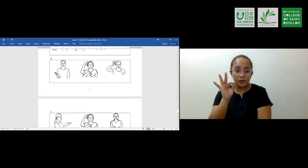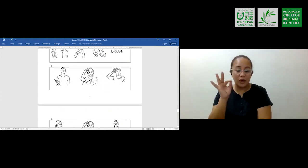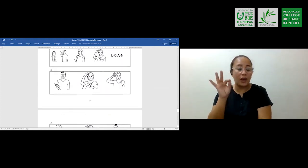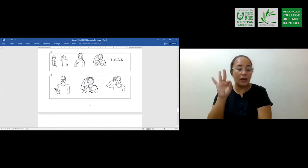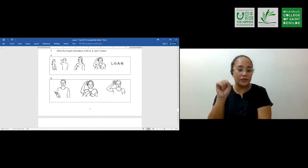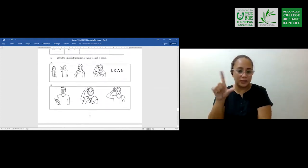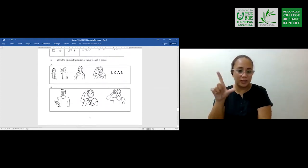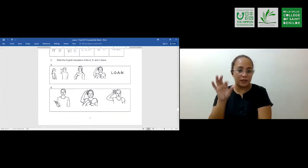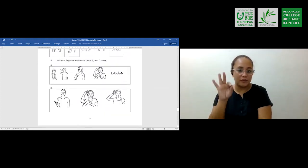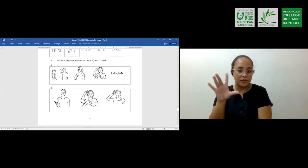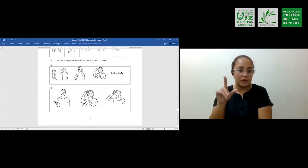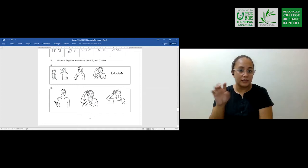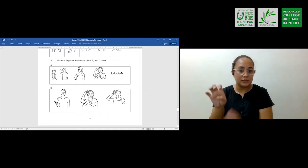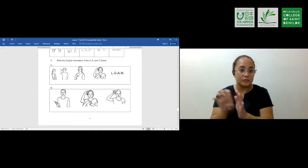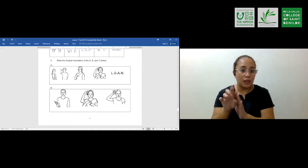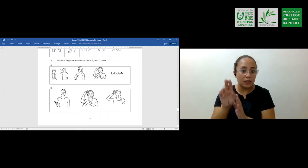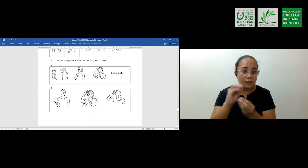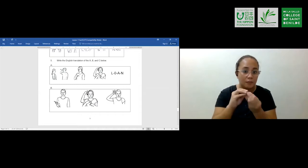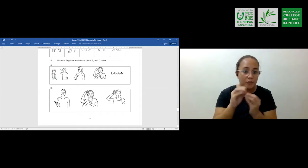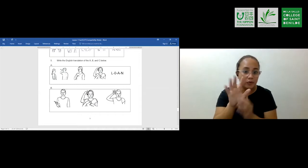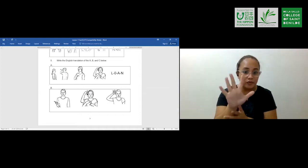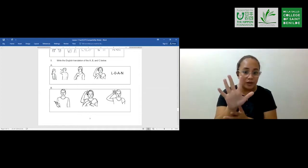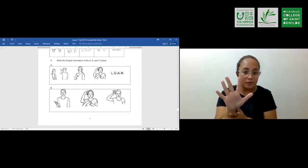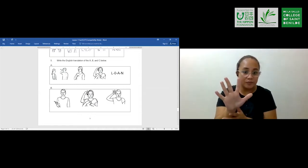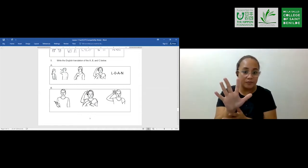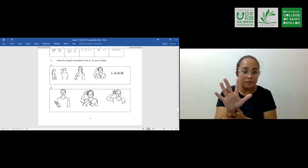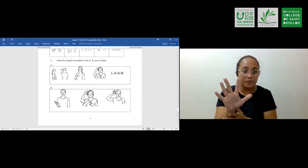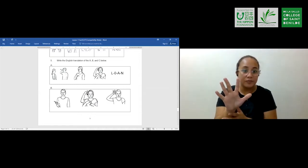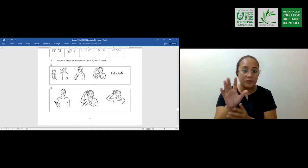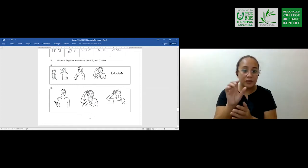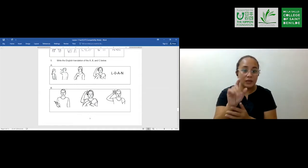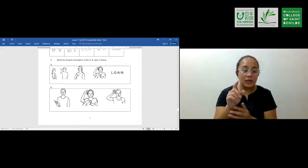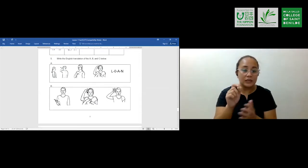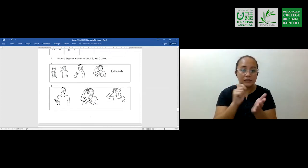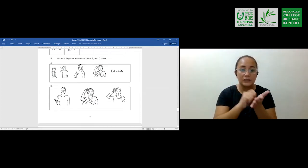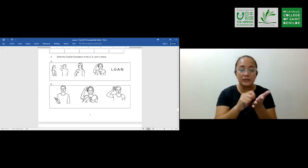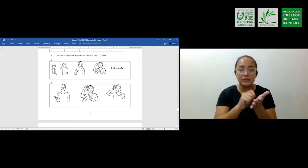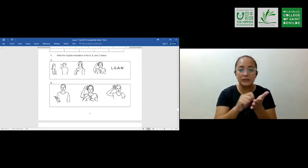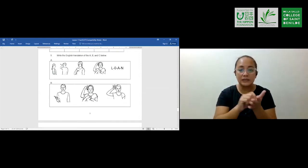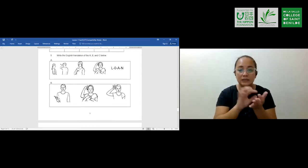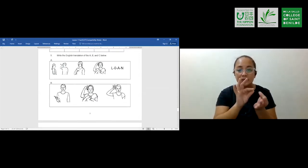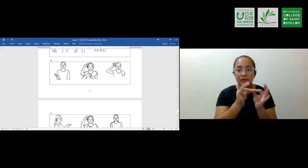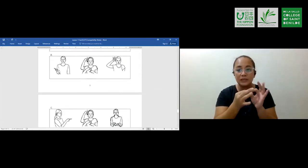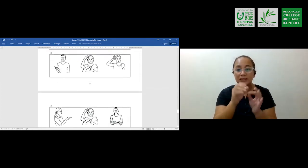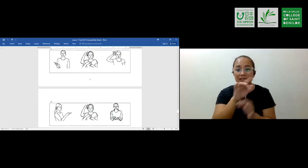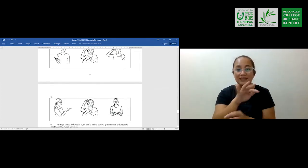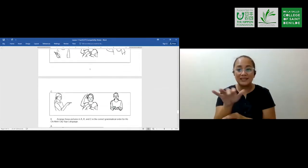number 5 are sentences, and you're asked to write the translation of the sentence.